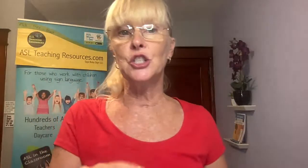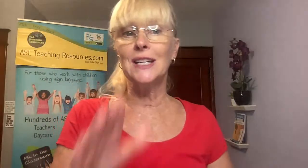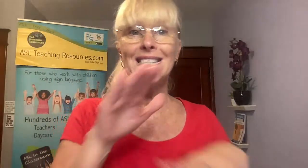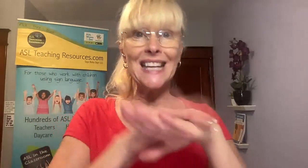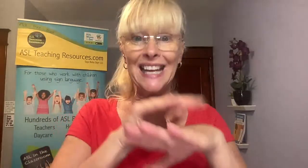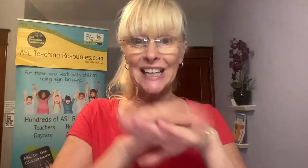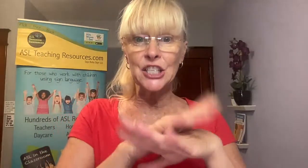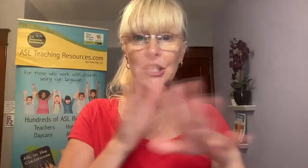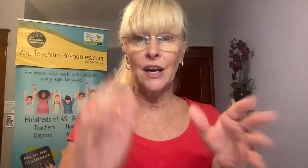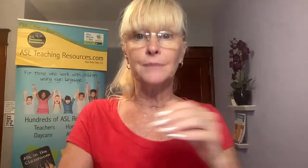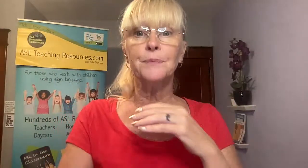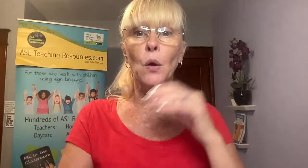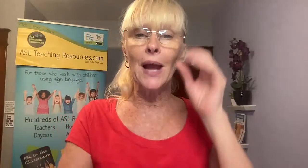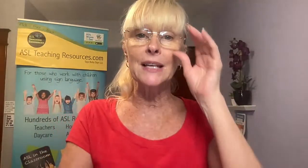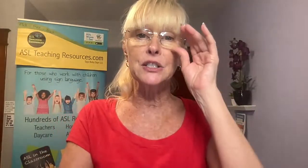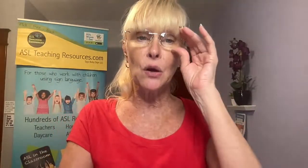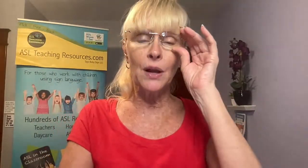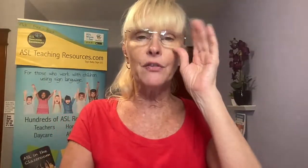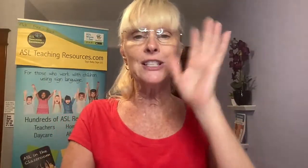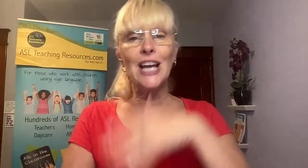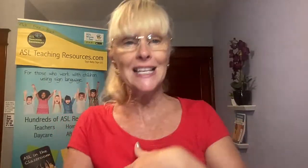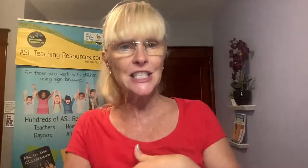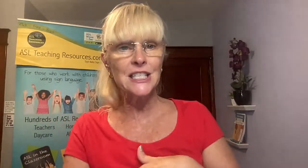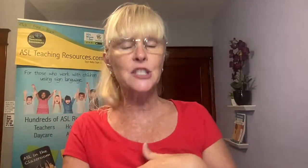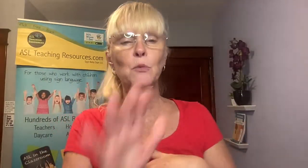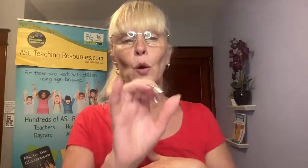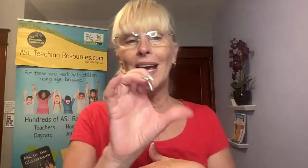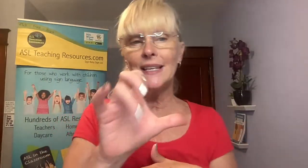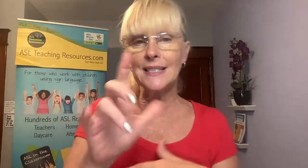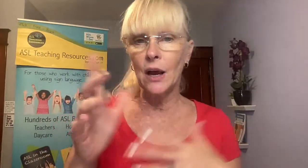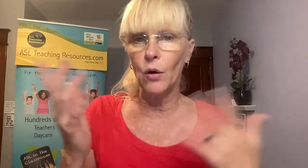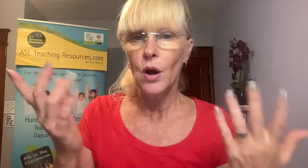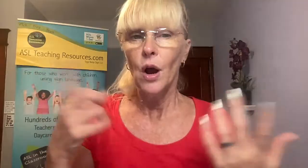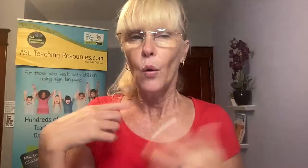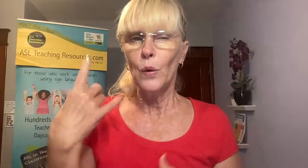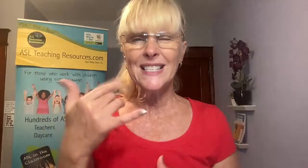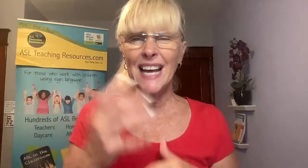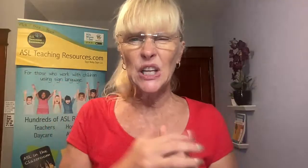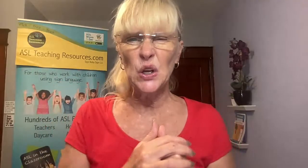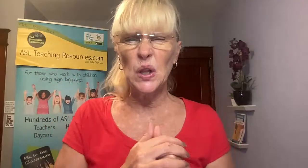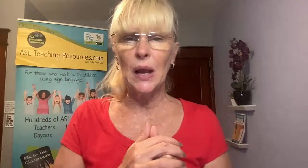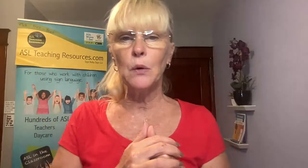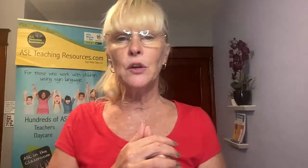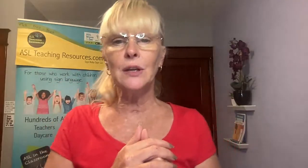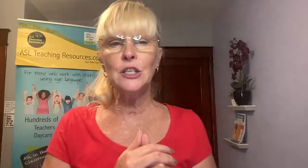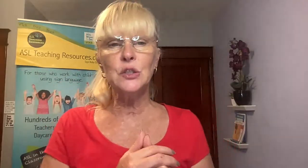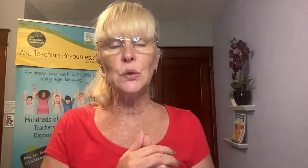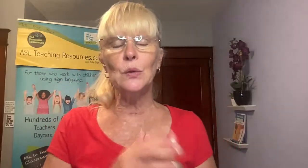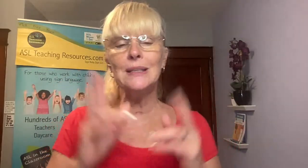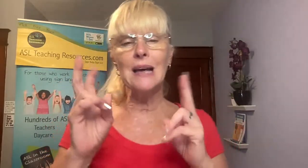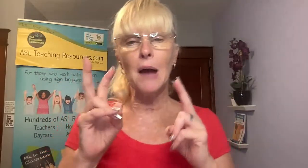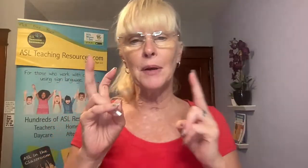just the English there. Okay, so if we change these to more ASL, what does that look like? Well, you're going to do the topic